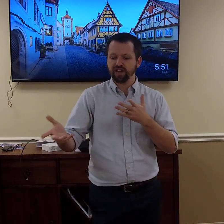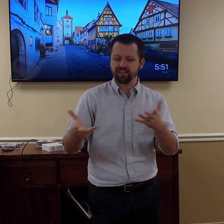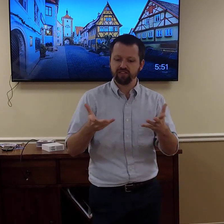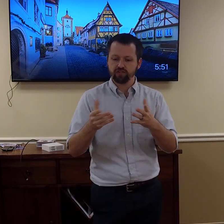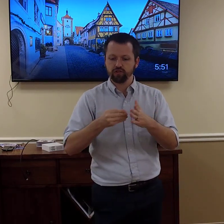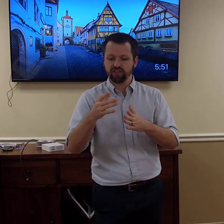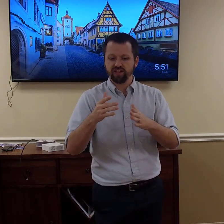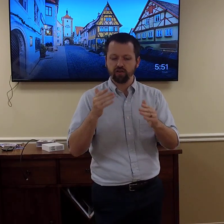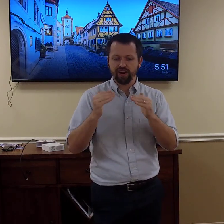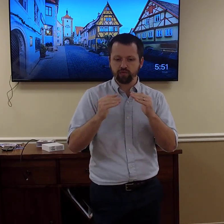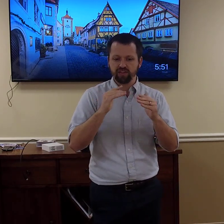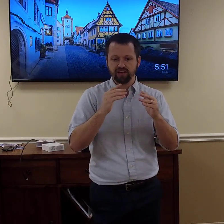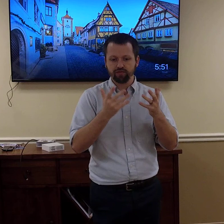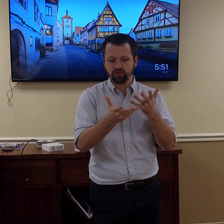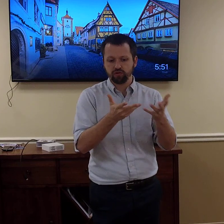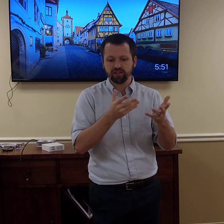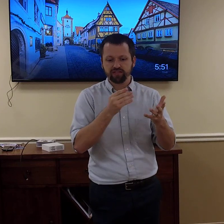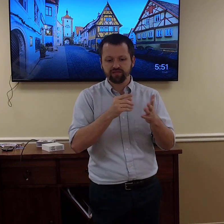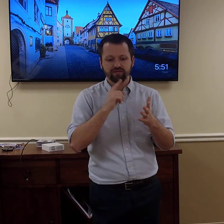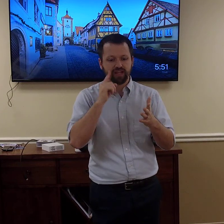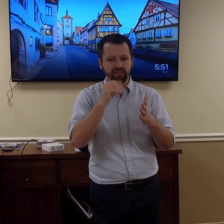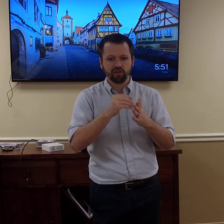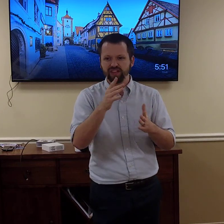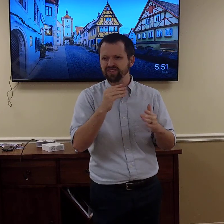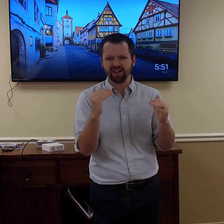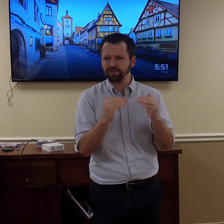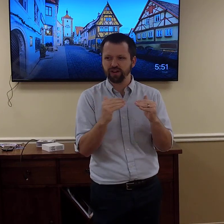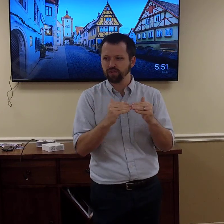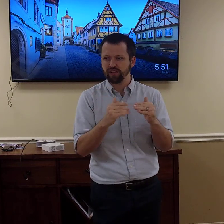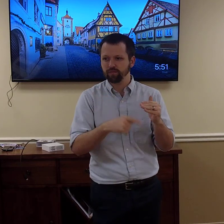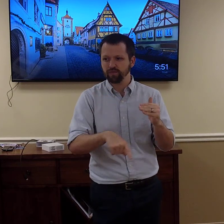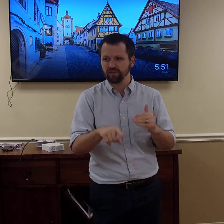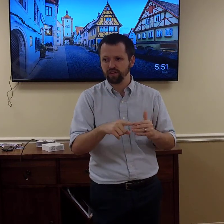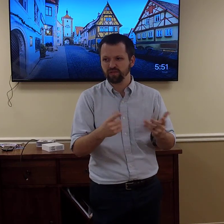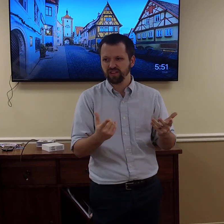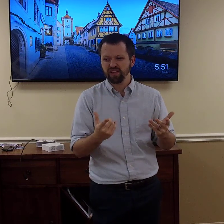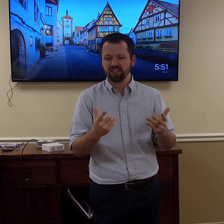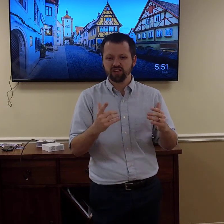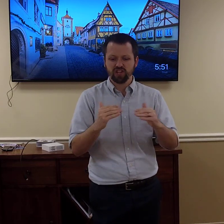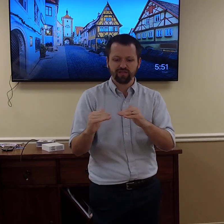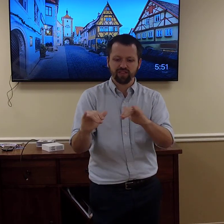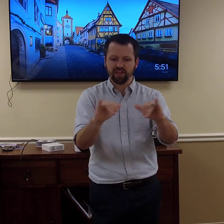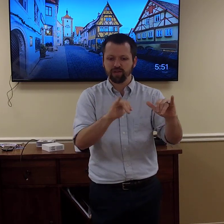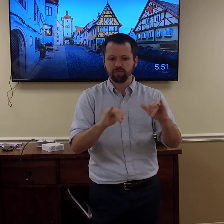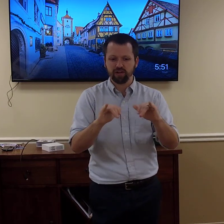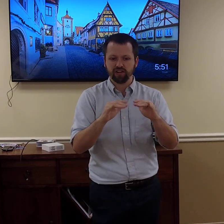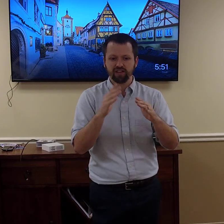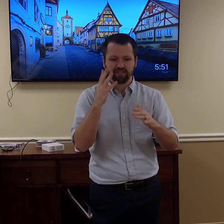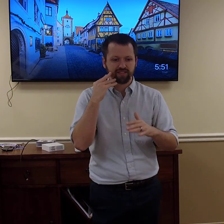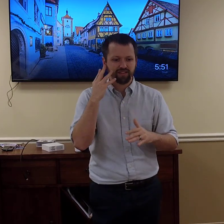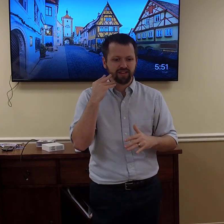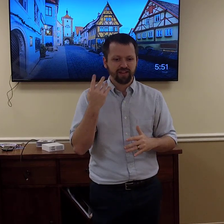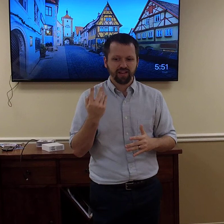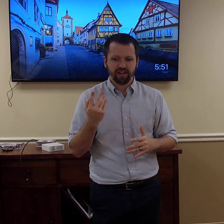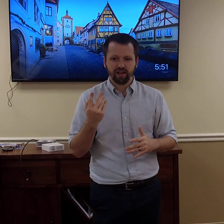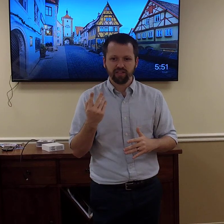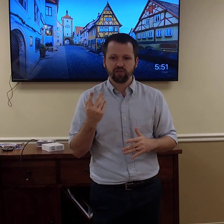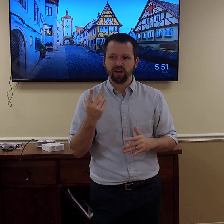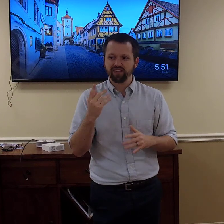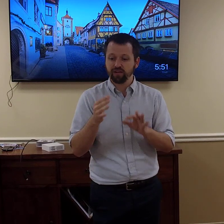how the students interact with the deaf student, and so that's not fair for them. So, they should have the same experience. That's why it's like when I